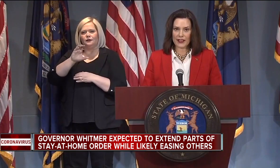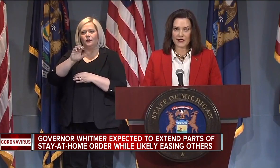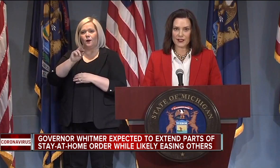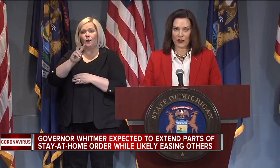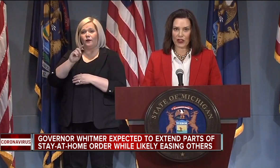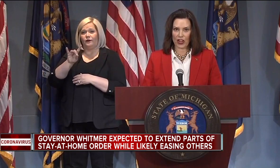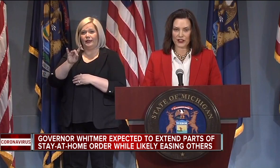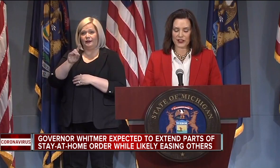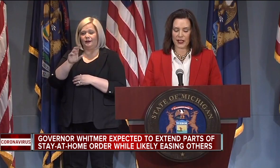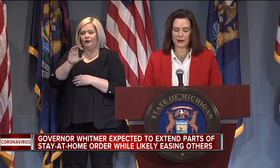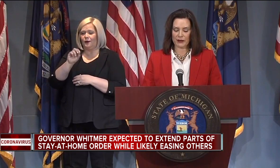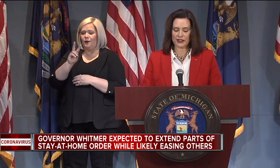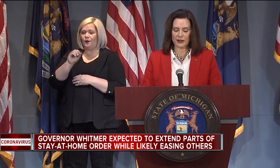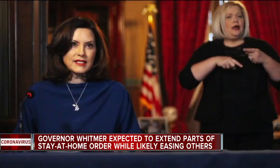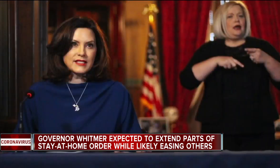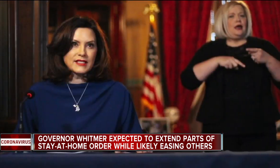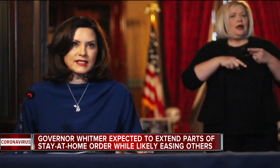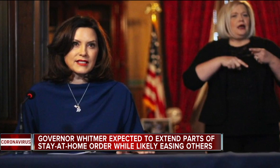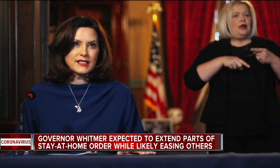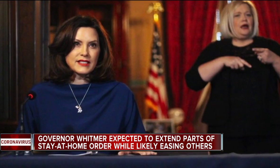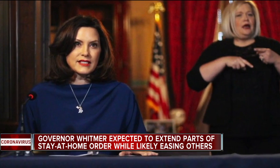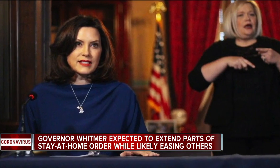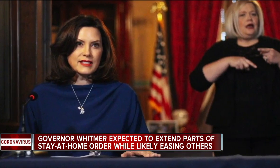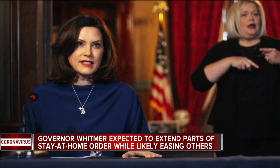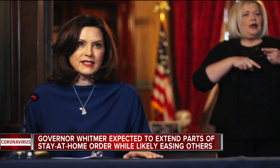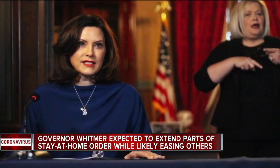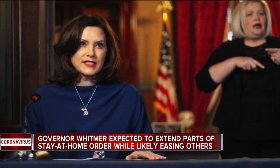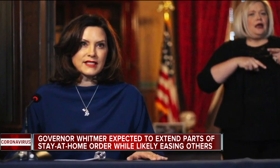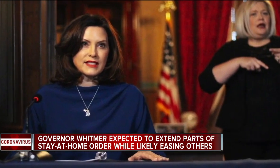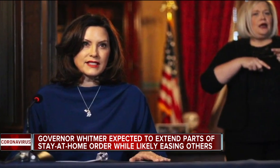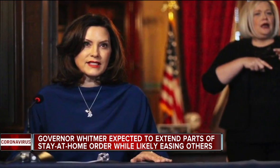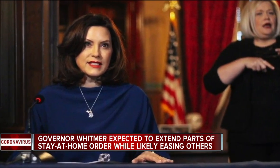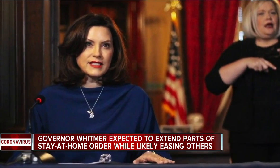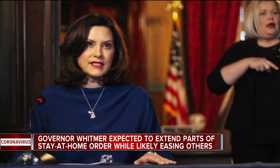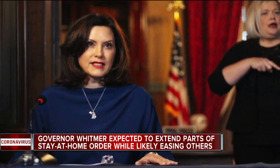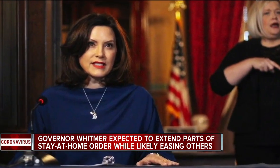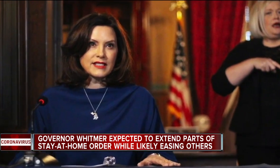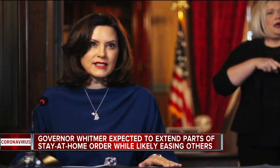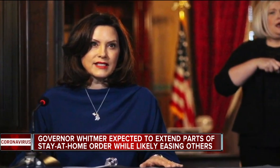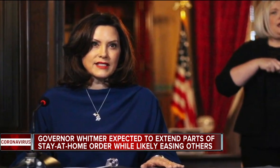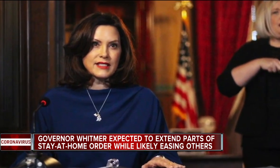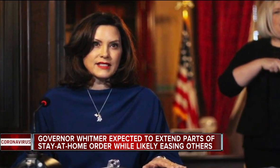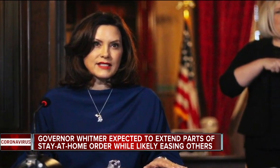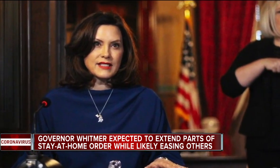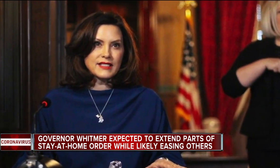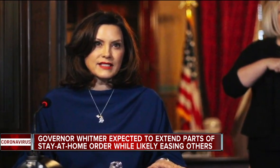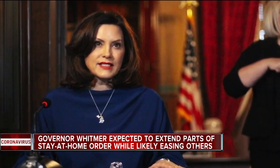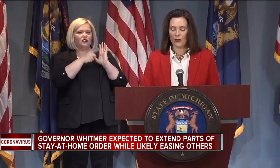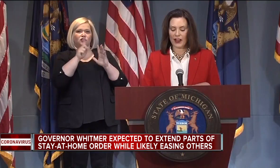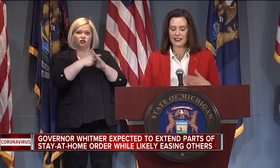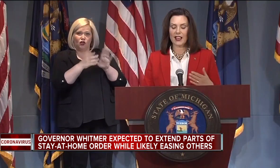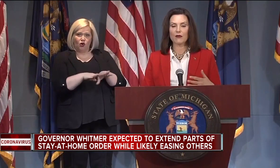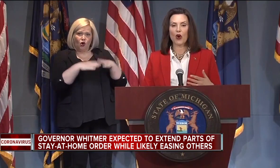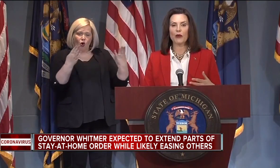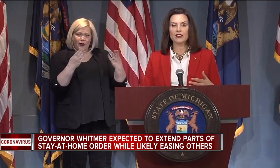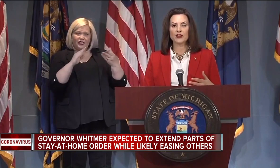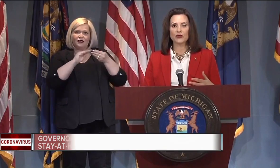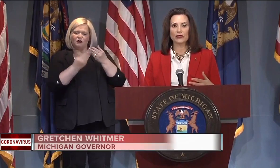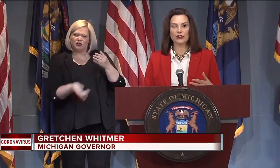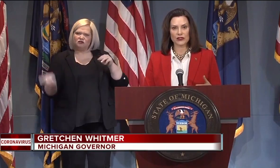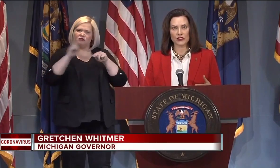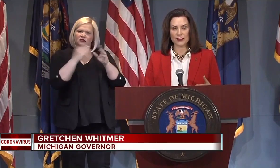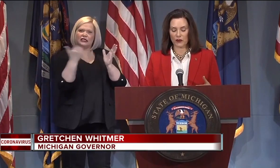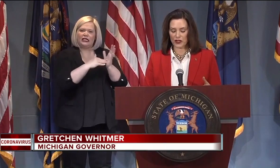are reasons for cautious optimism. Governor Gretchen Whitmer expected to lay out her plans to reopen the state Friday morning. When I say I'm hoping